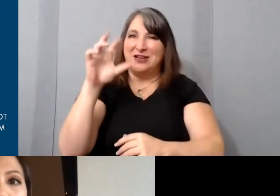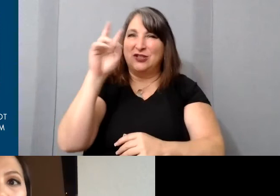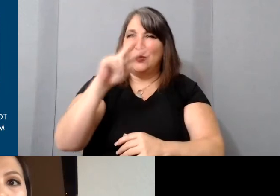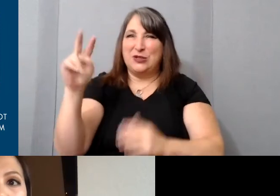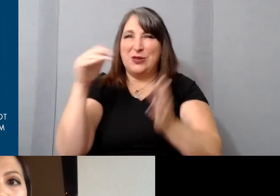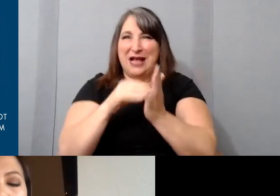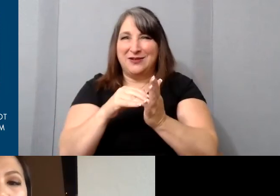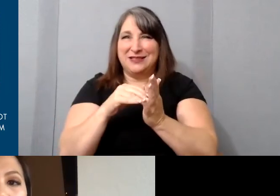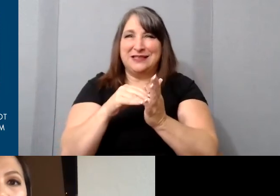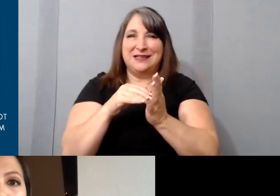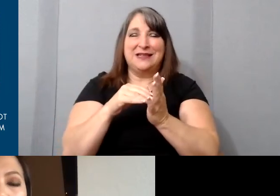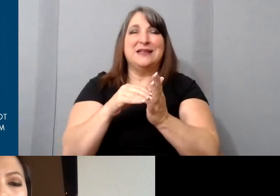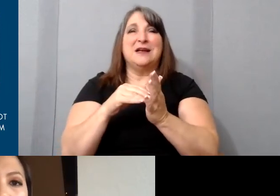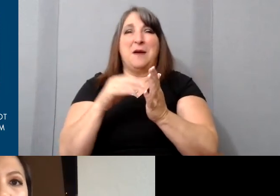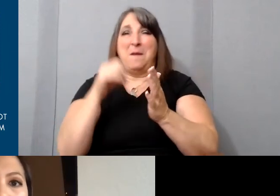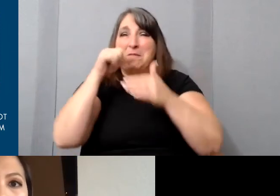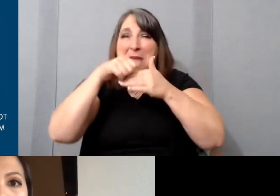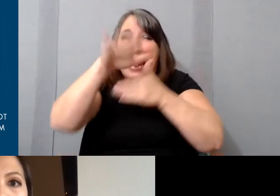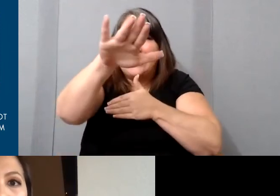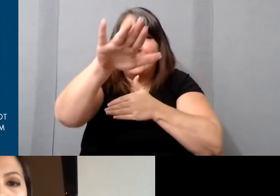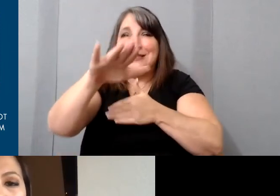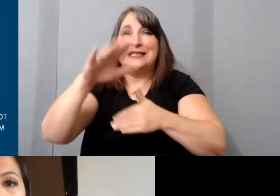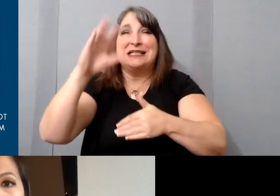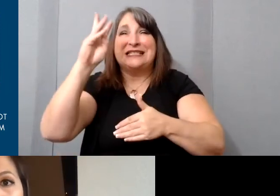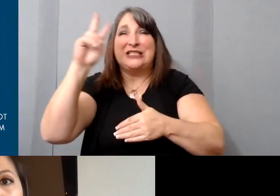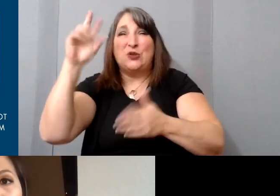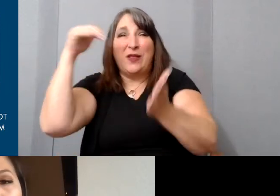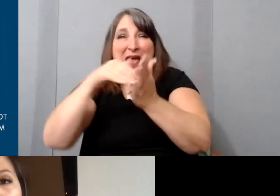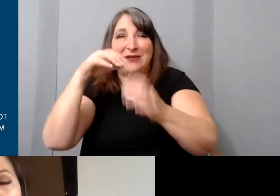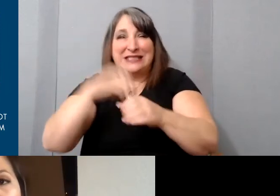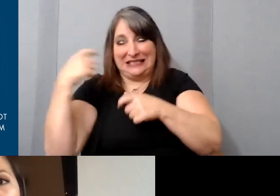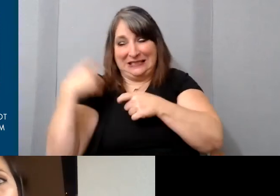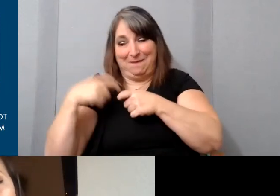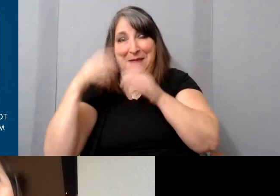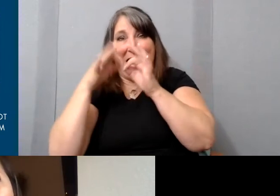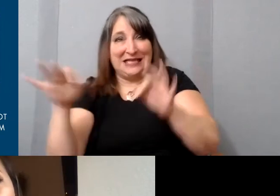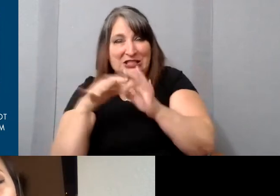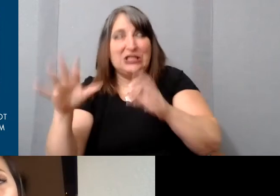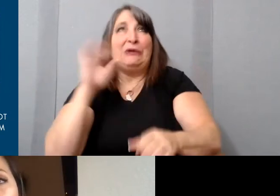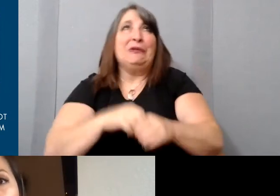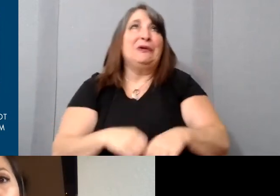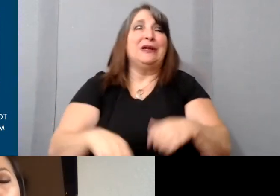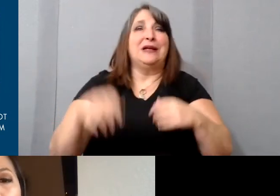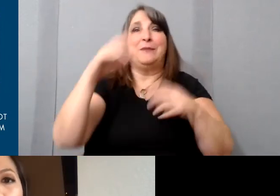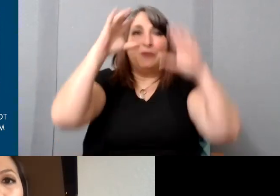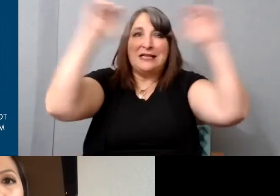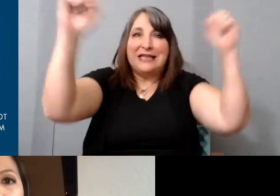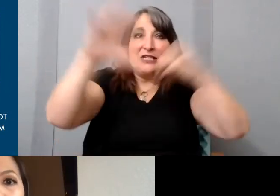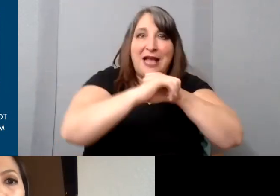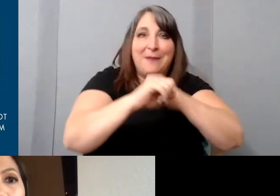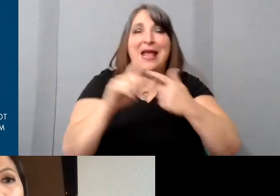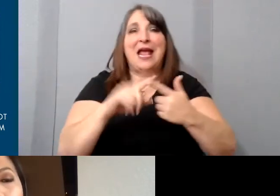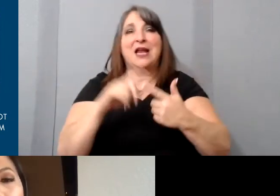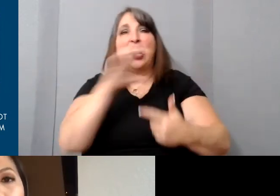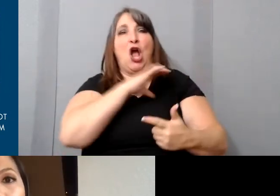922,737 mailers, with 68,000 of them being in Spanish. And these mailers included the presidential campaign, congressional endorsements, and